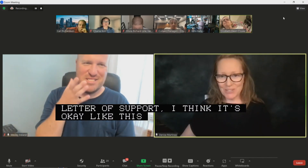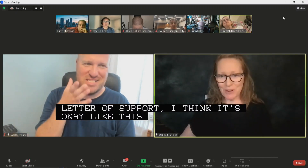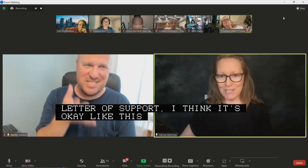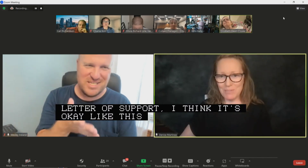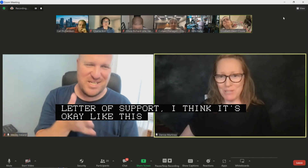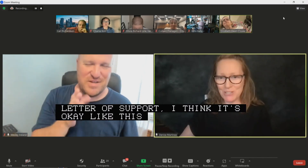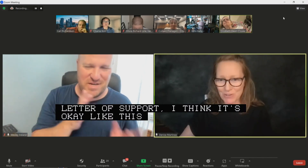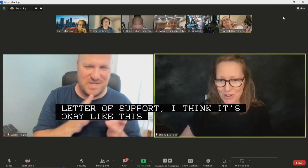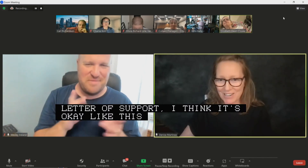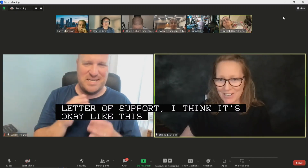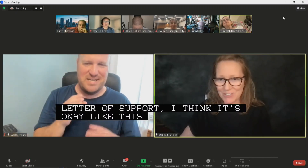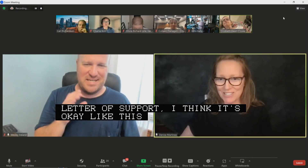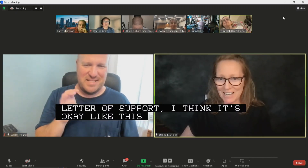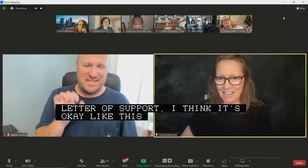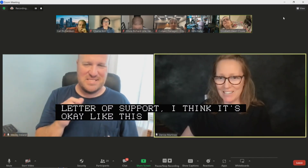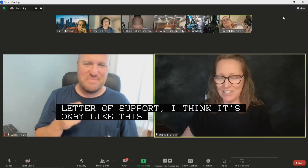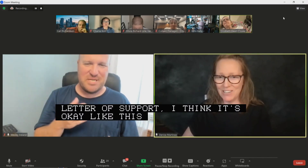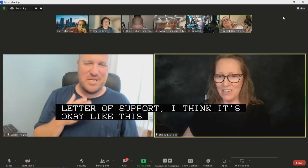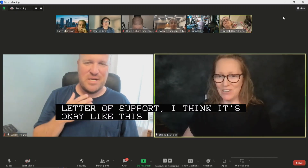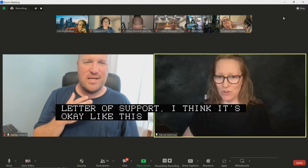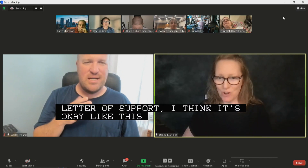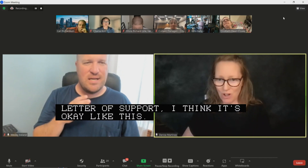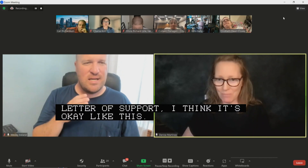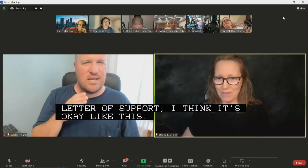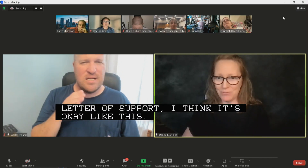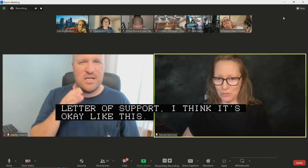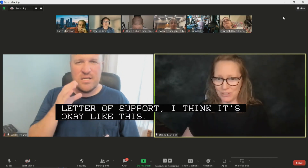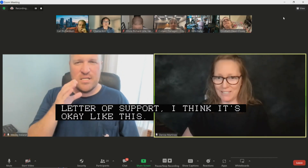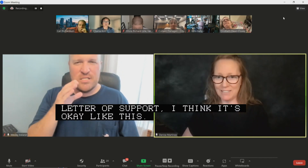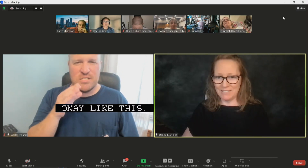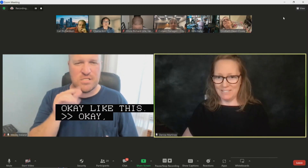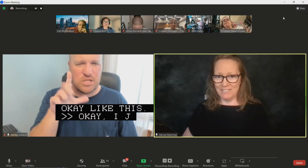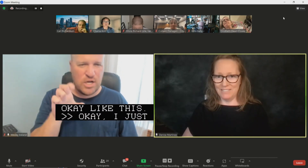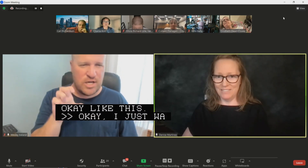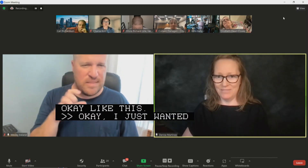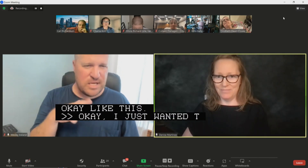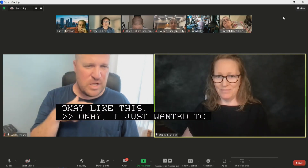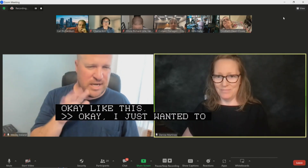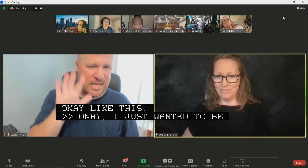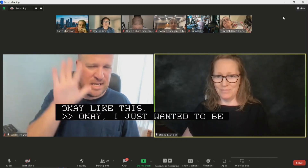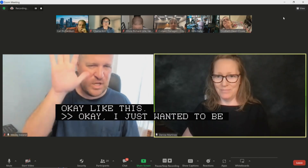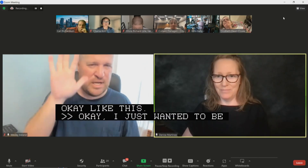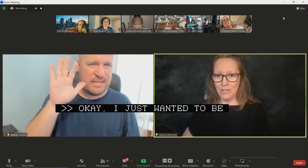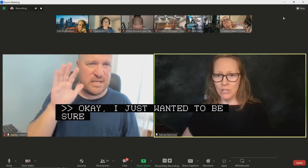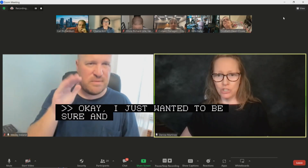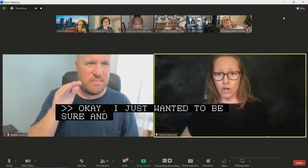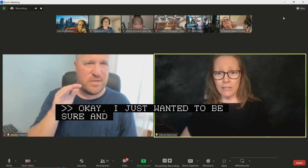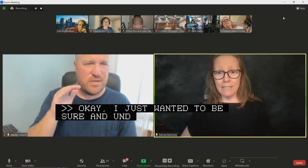Okay, I just wanted to be sure and understand your comment fully.